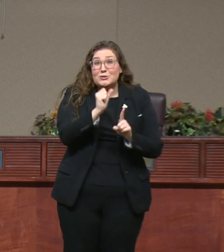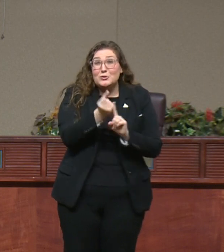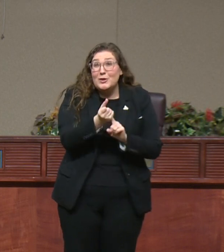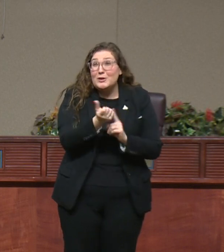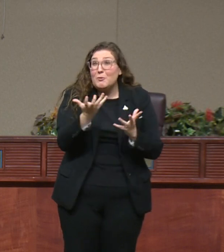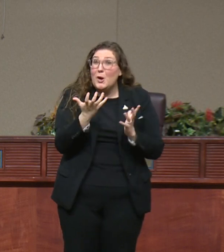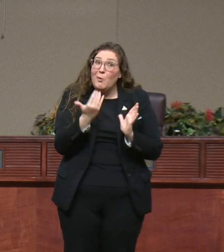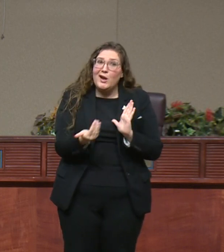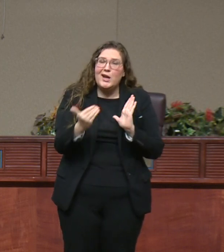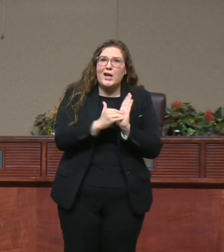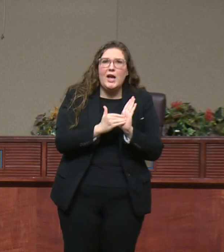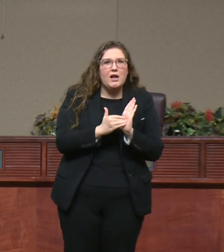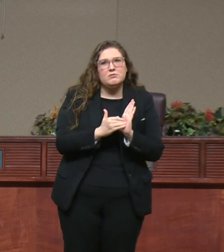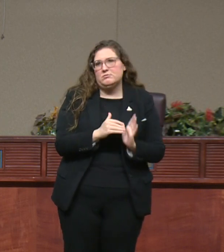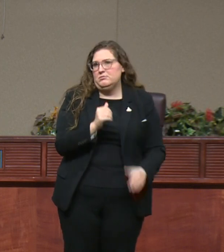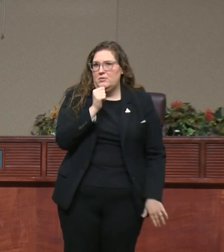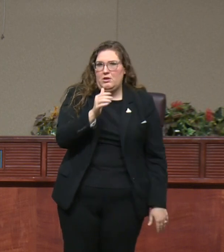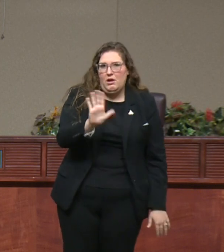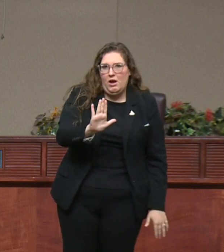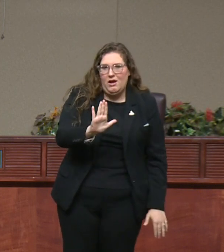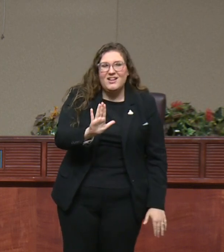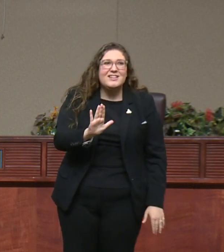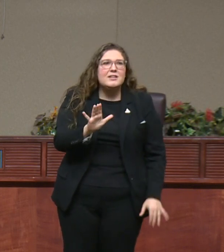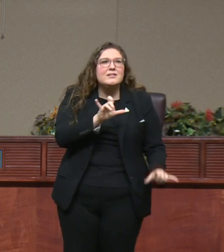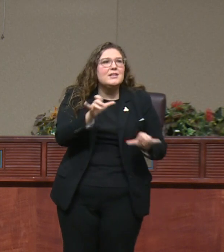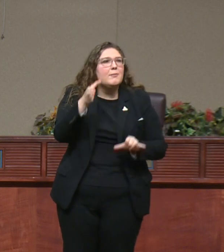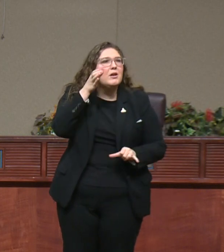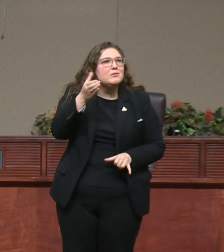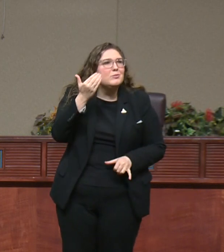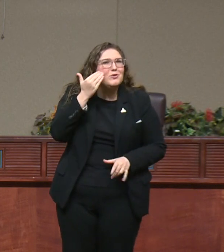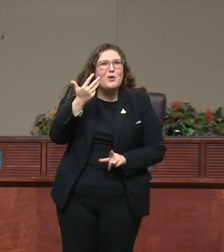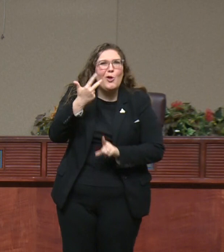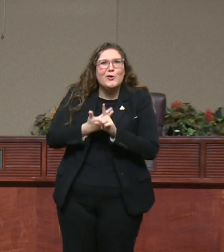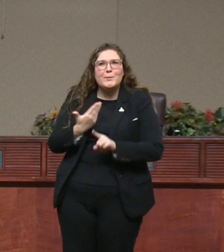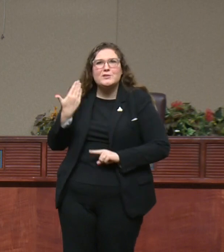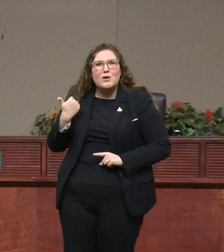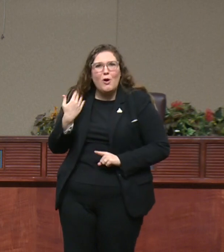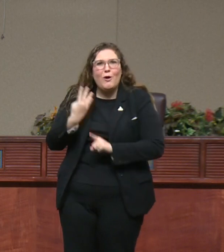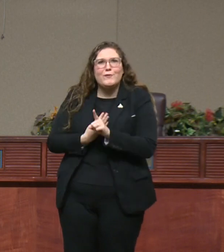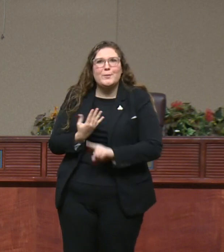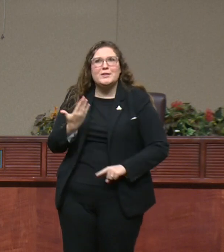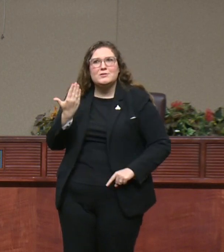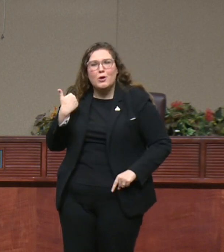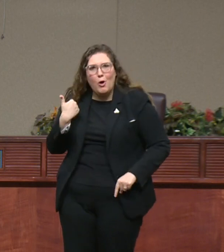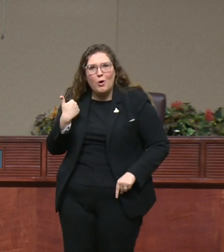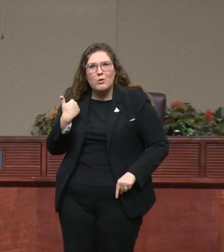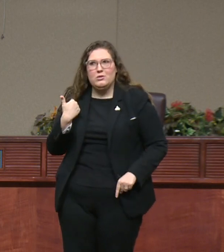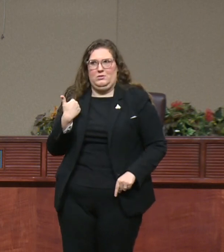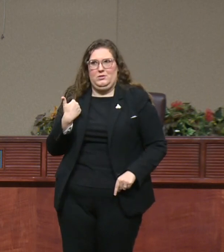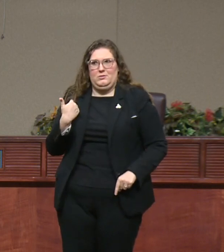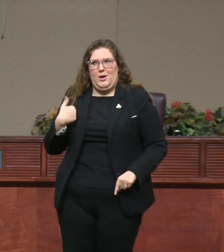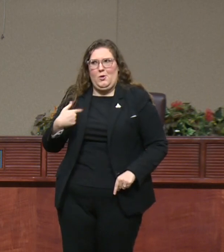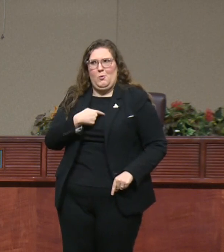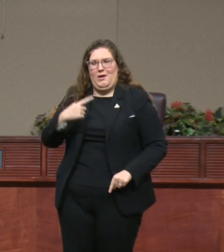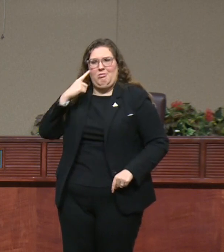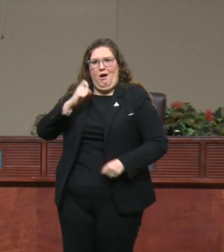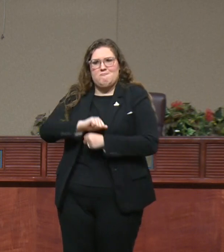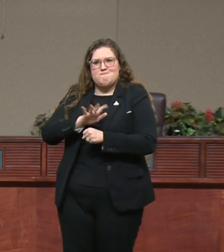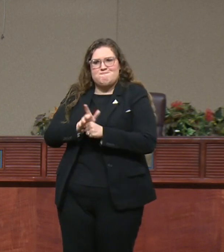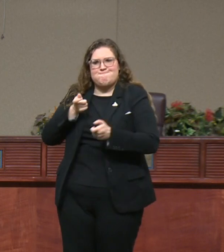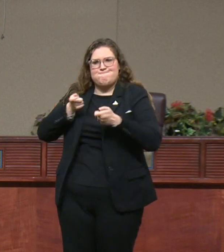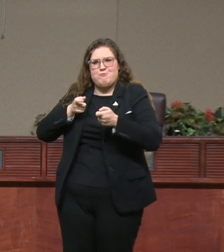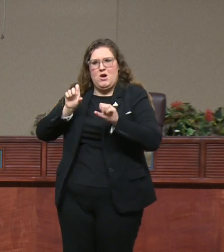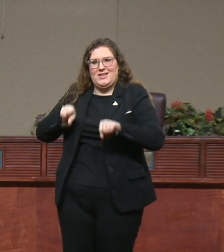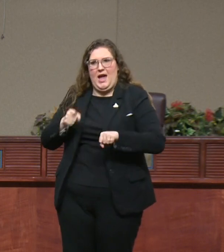learn 3-4 months ago. It is that it is important for everyone in our society